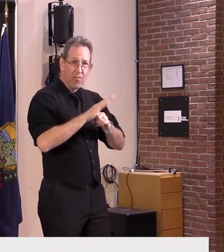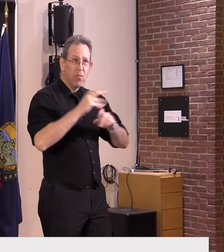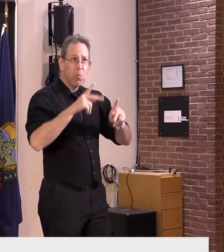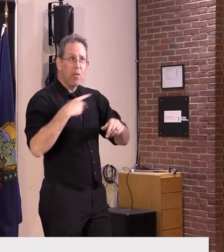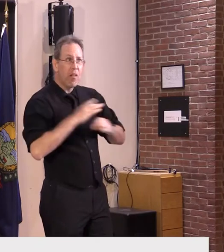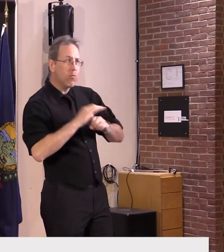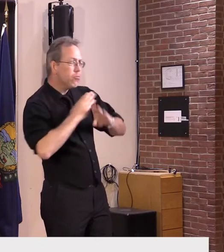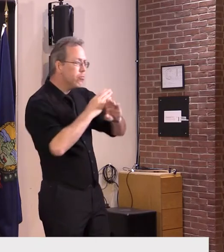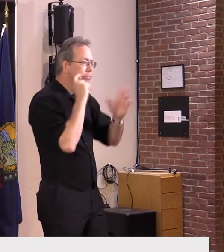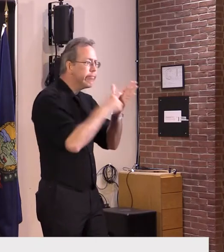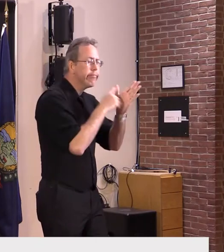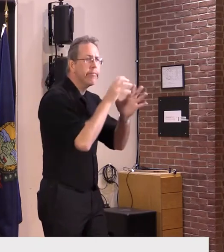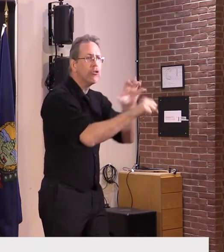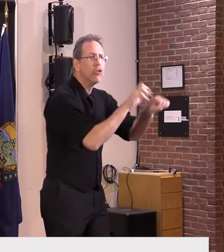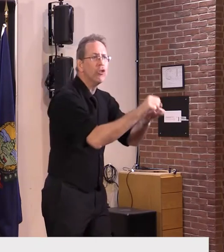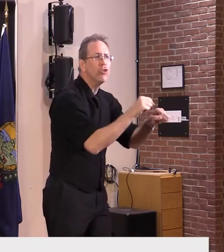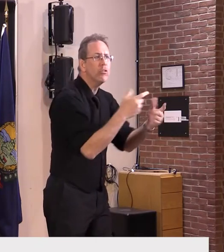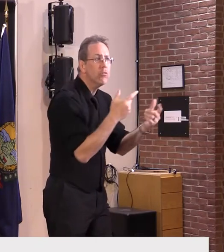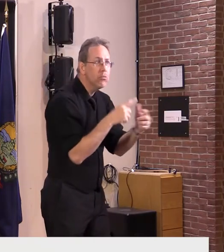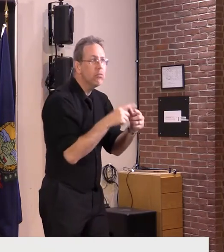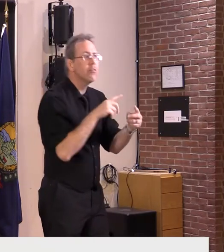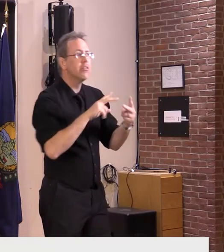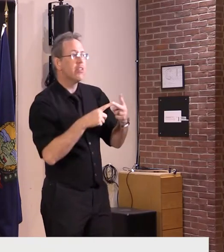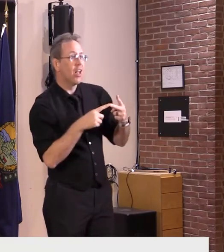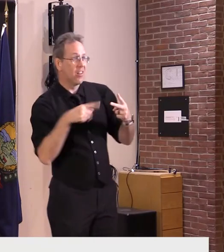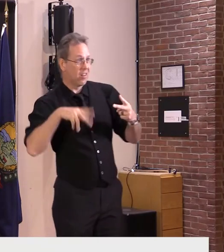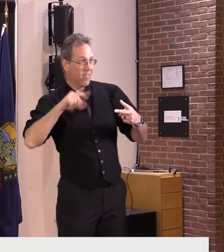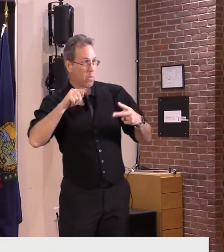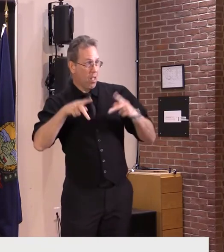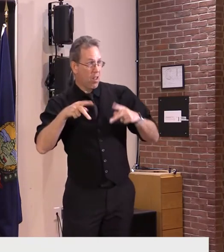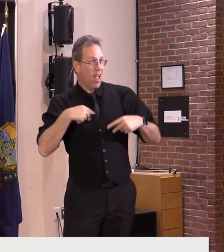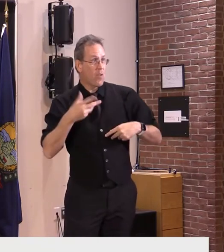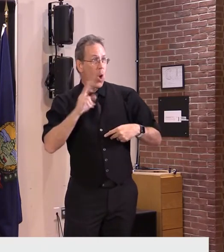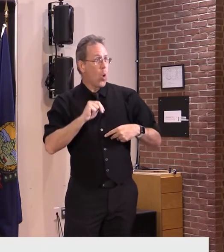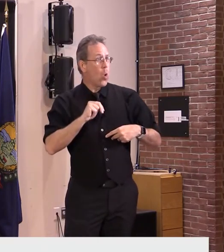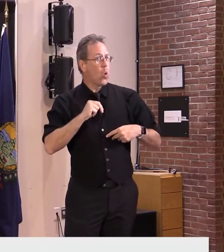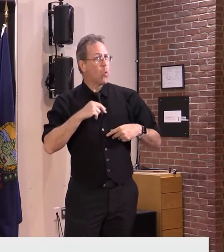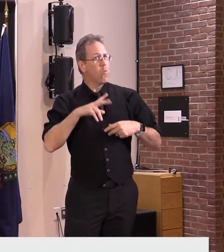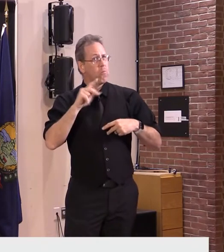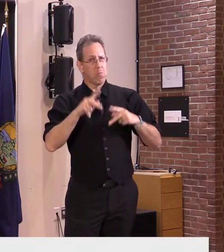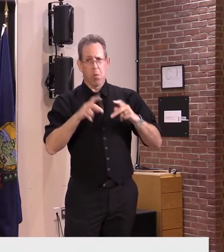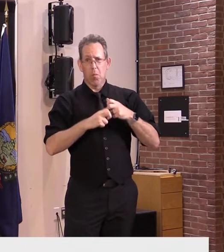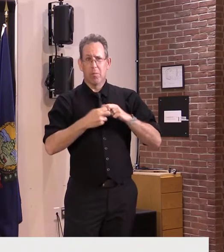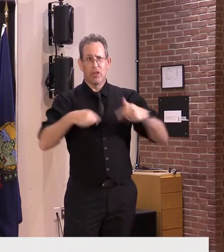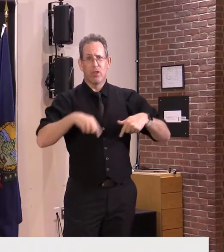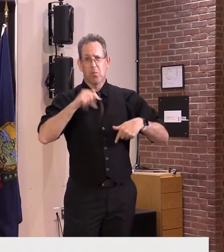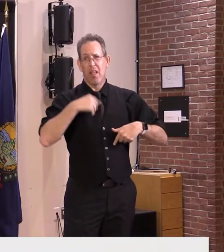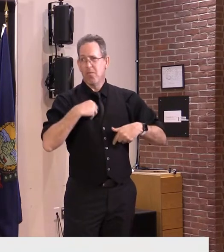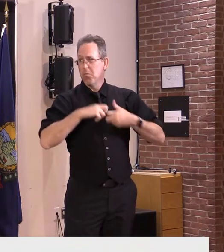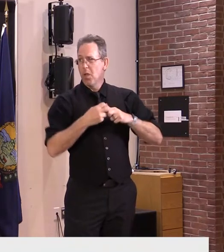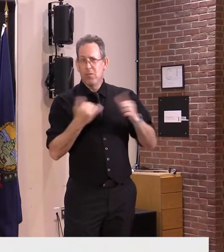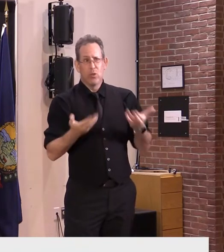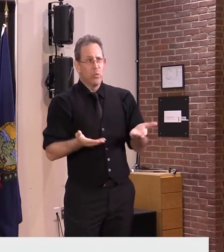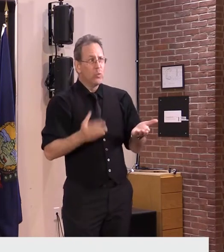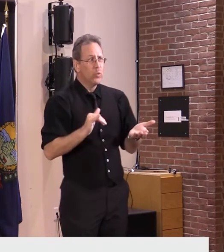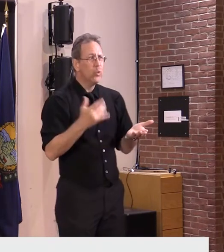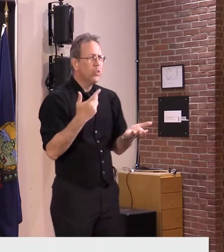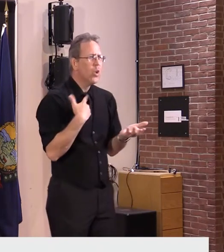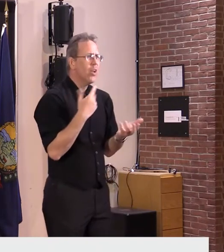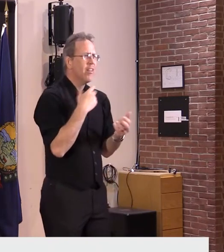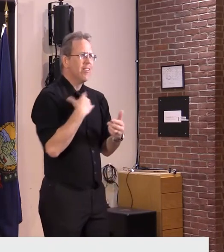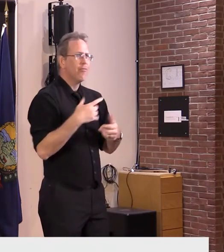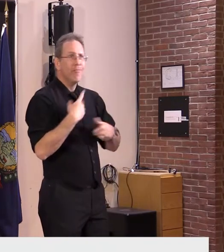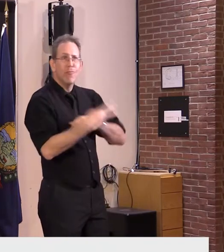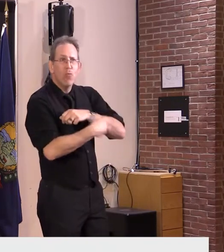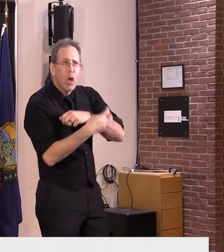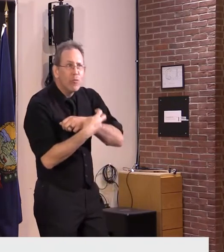The second is, you know, here in Vermont, we have our own problems, growing crime problems, as you acknowledged last week.